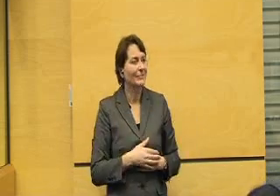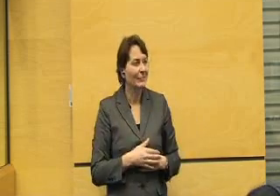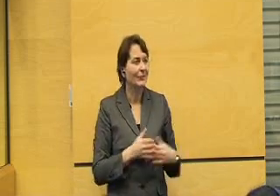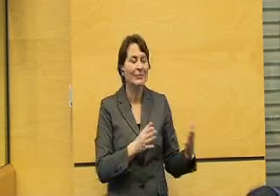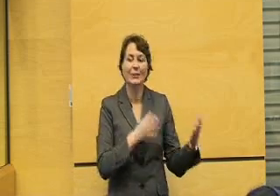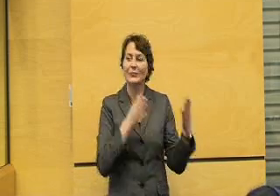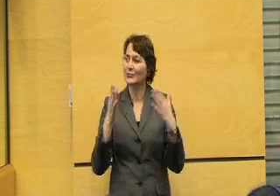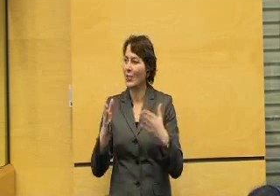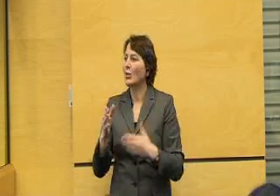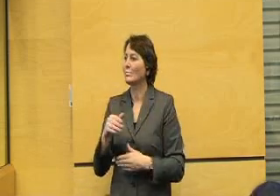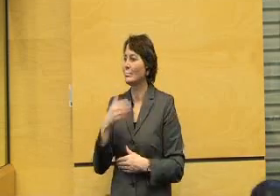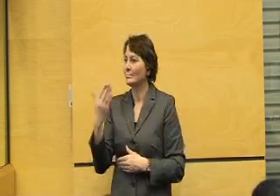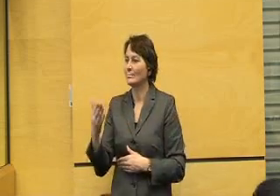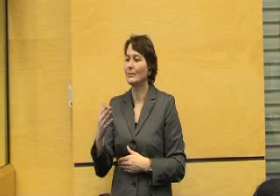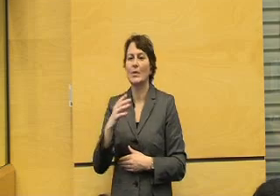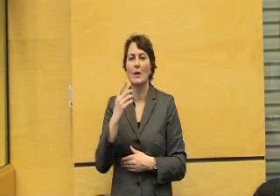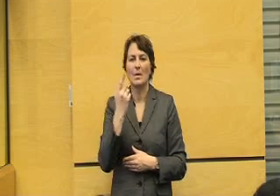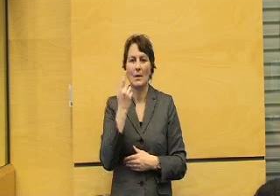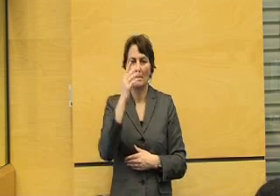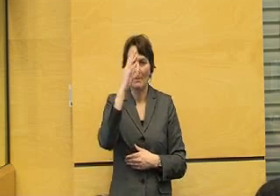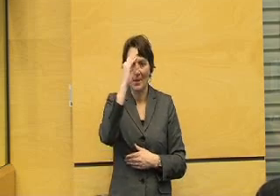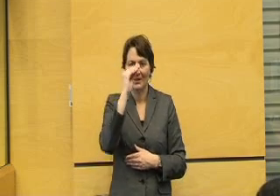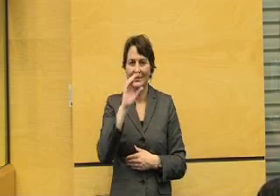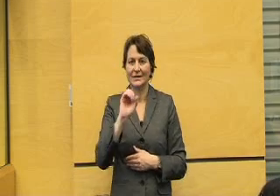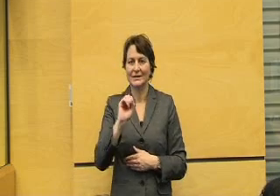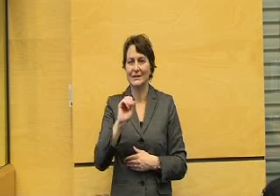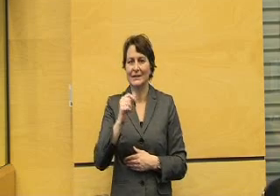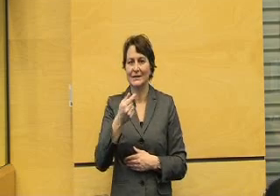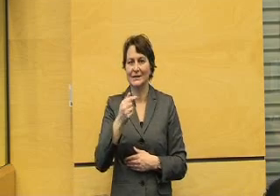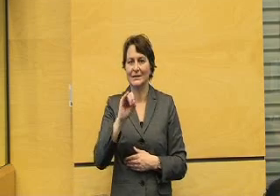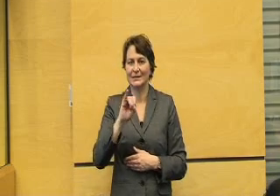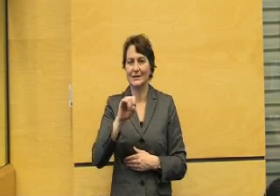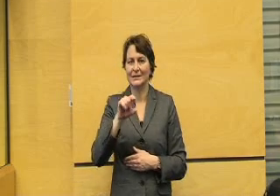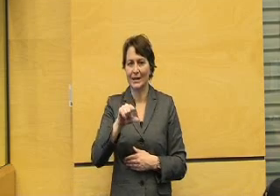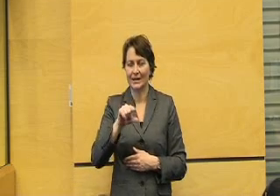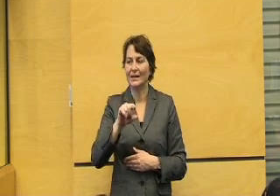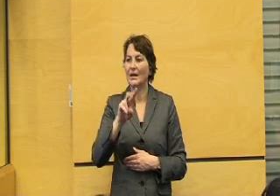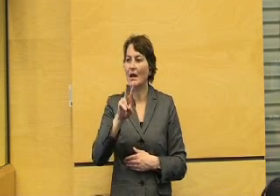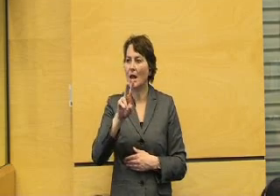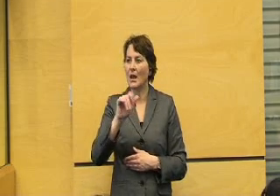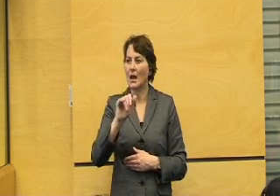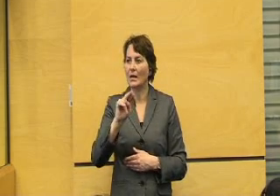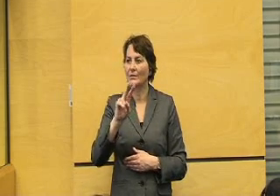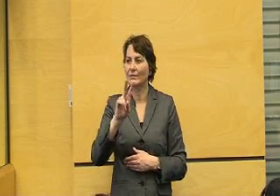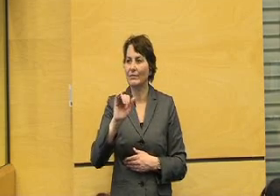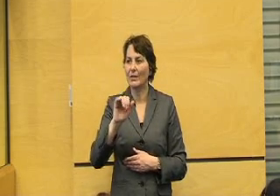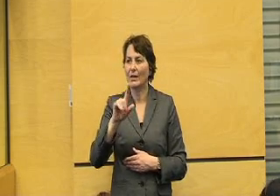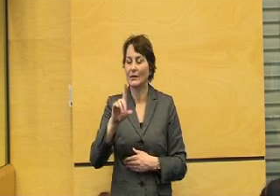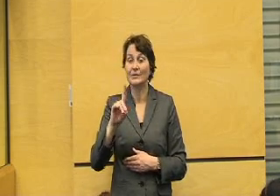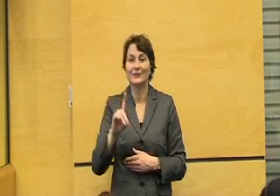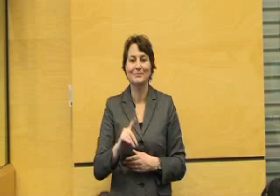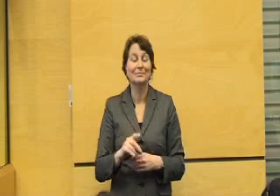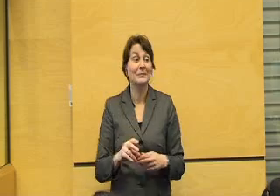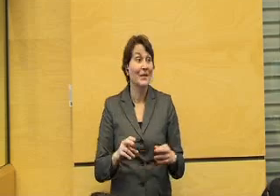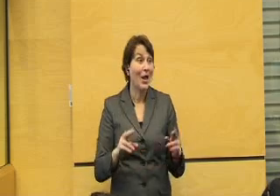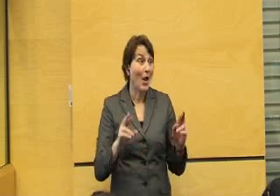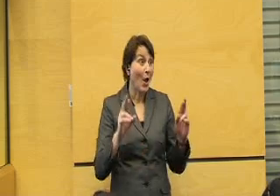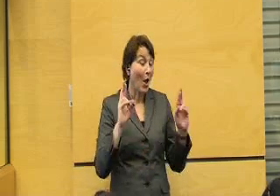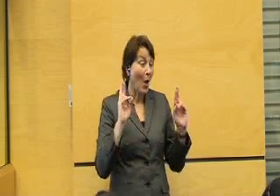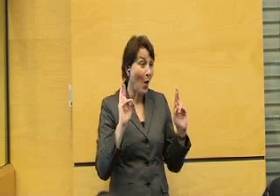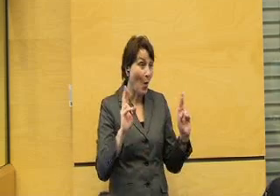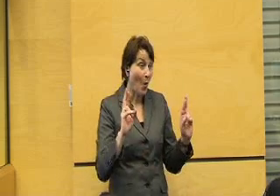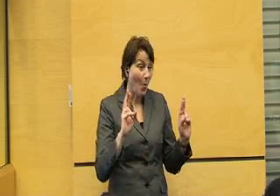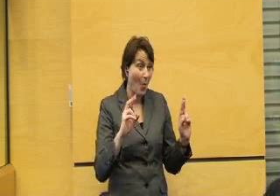Stiglandveld. Thank you very much. I hope that you will not be